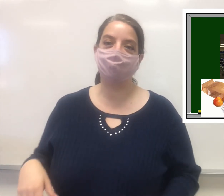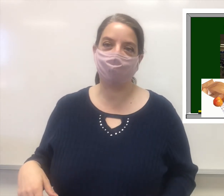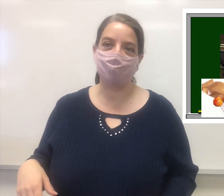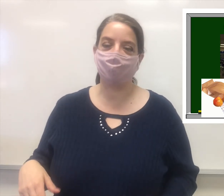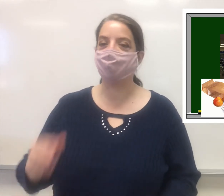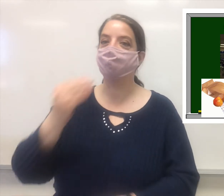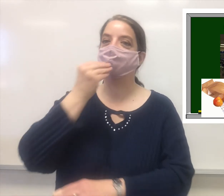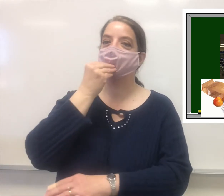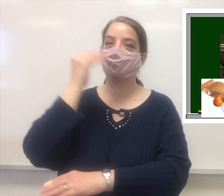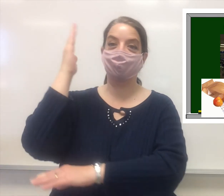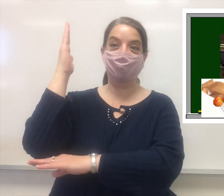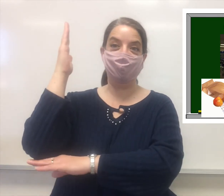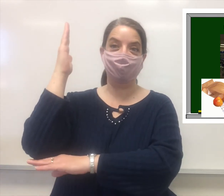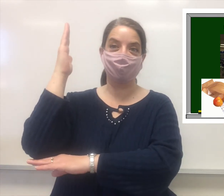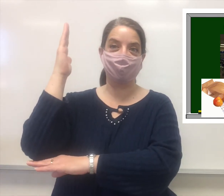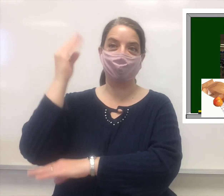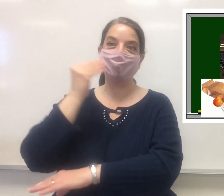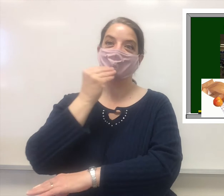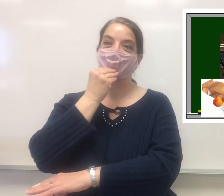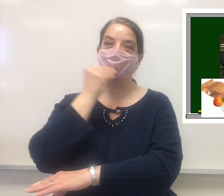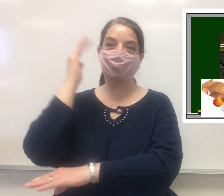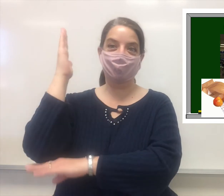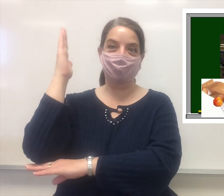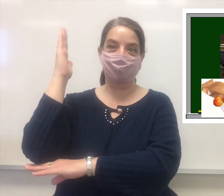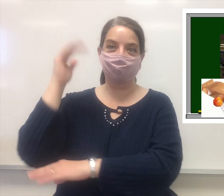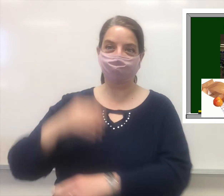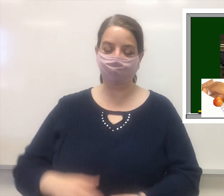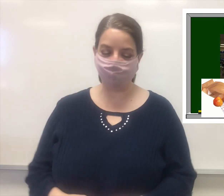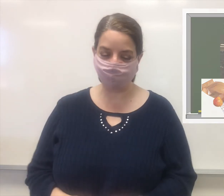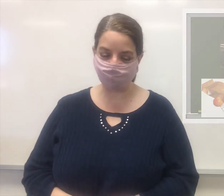breakfast there too, but most of the time we eat lunch there. Eat at noon.